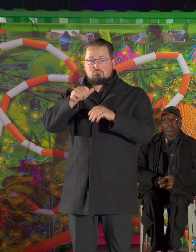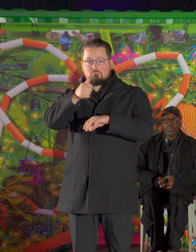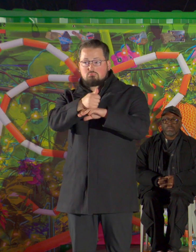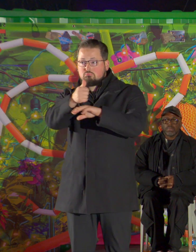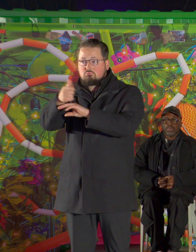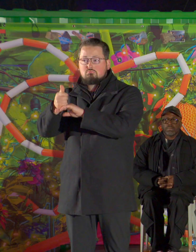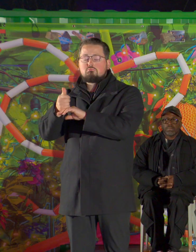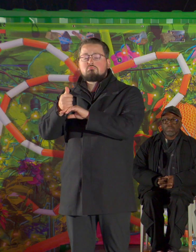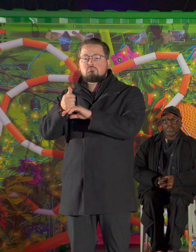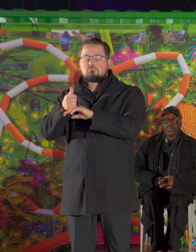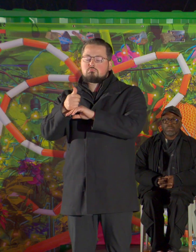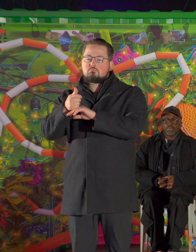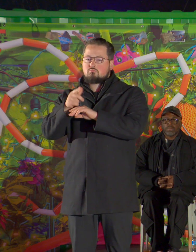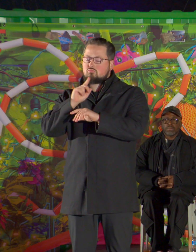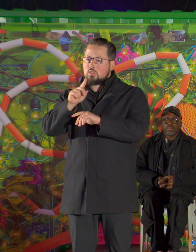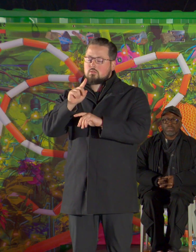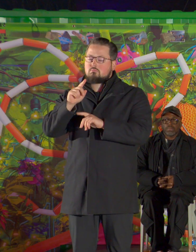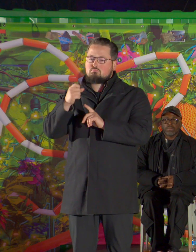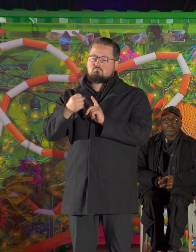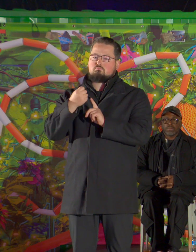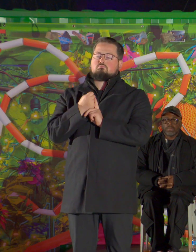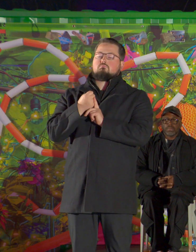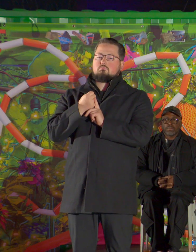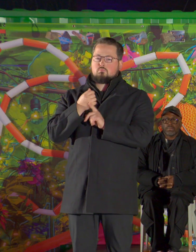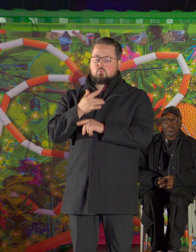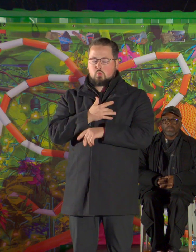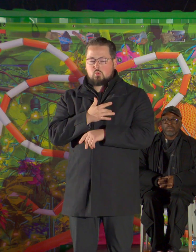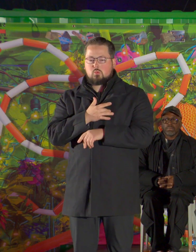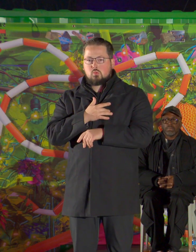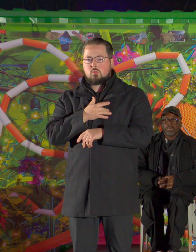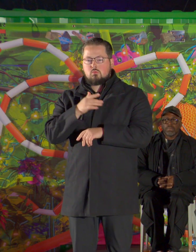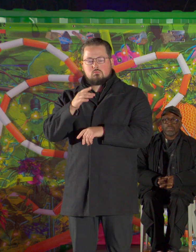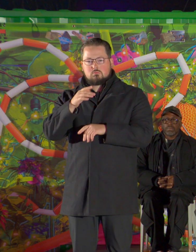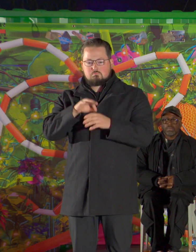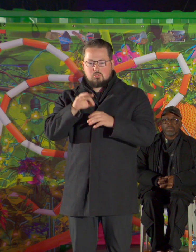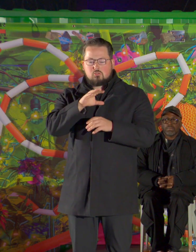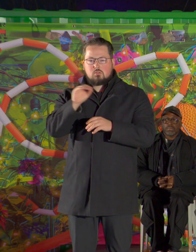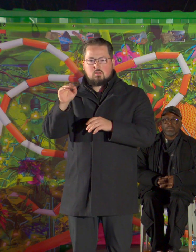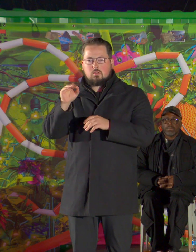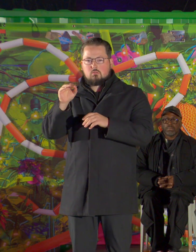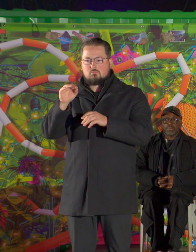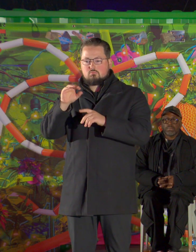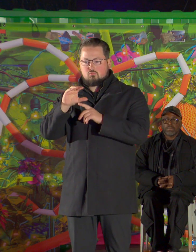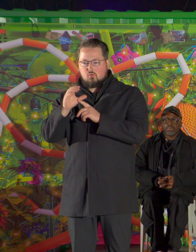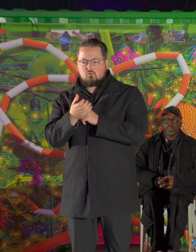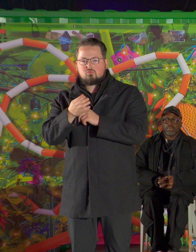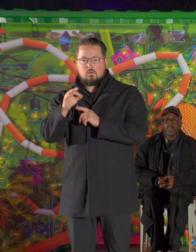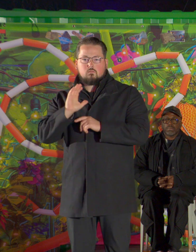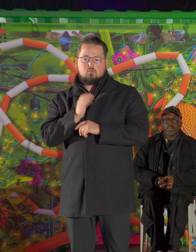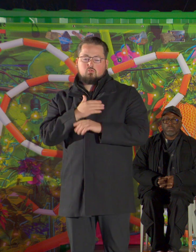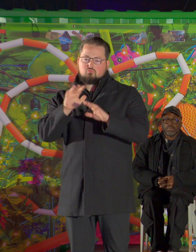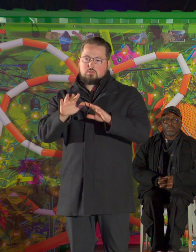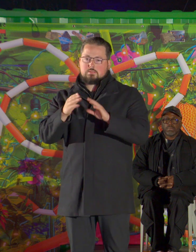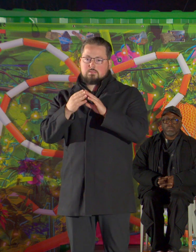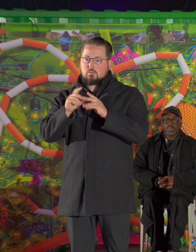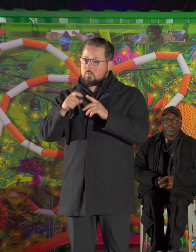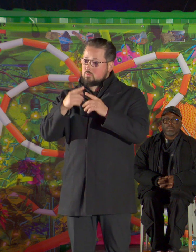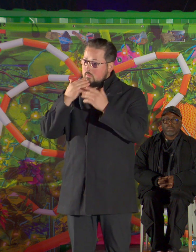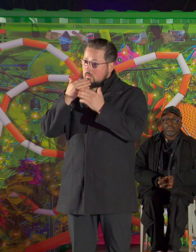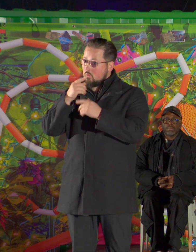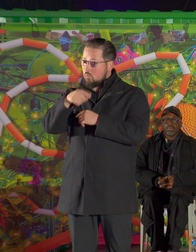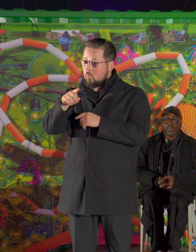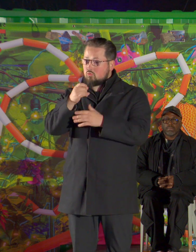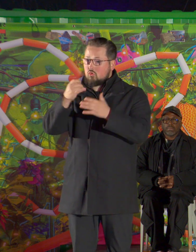we just know how much it speaks to the spirit, the culture, and the vibrancy of our great city. I want to thank them, these